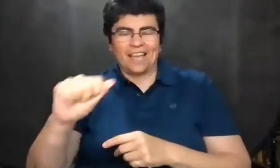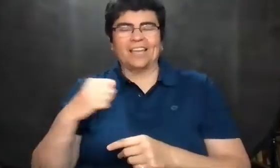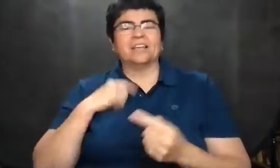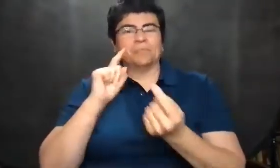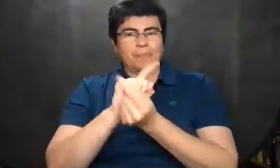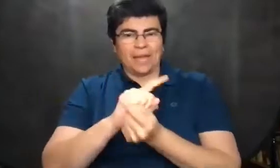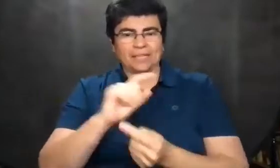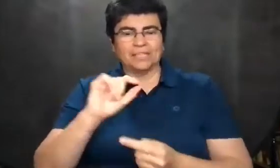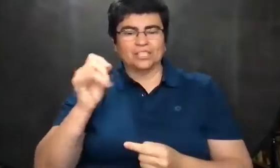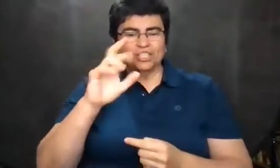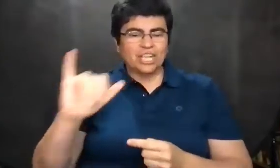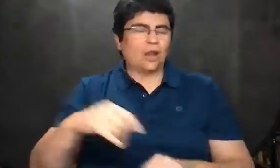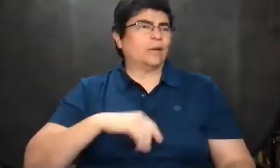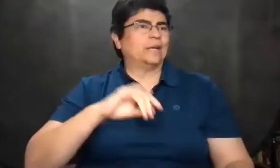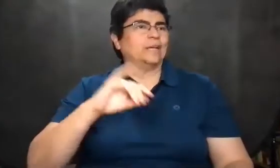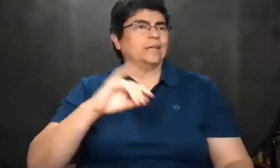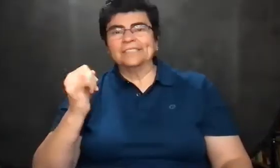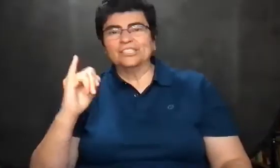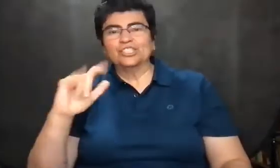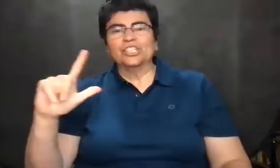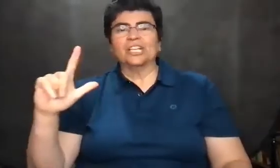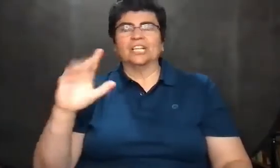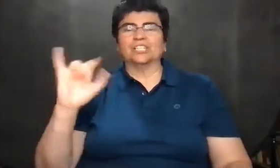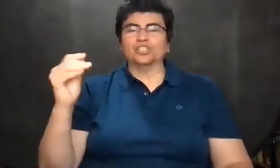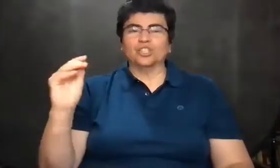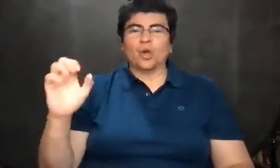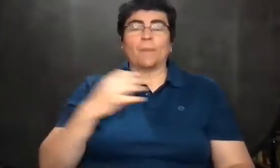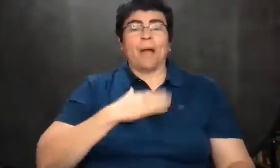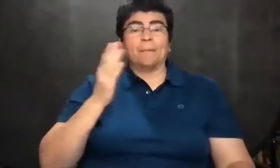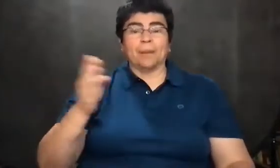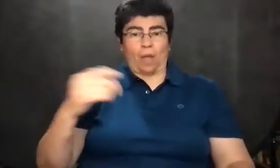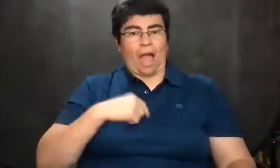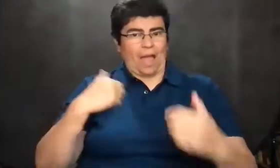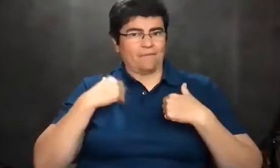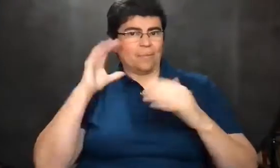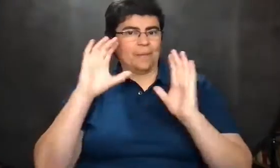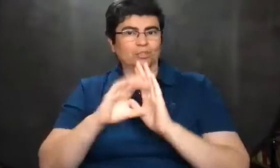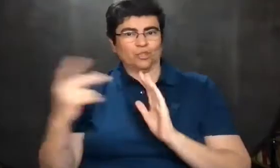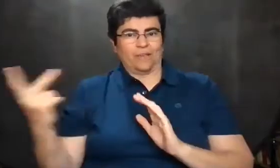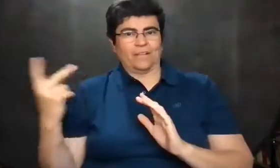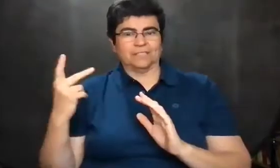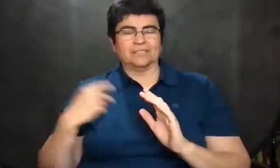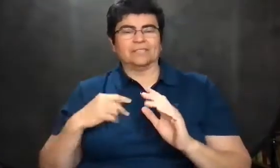Jill and Joe. And as a matter of fact, in my big book, I have a picture of him and me and Jerry and Jill and